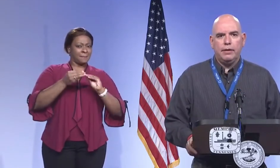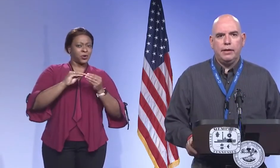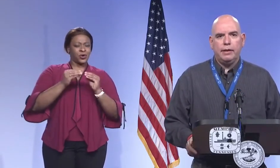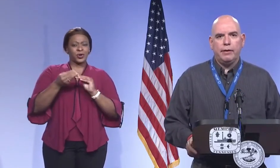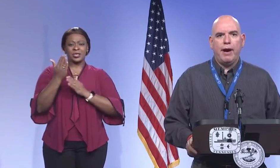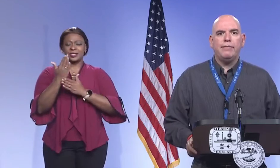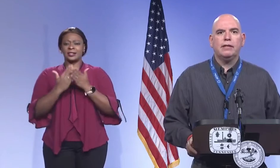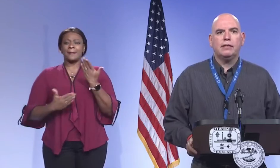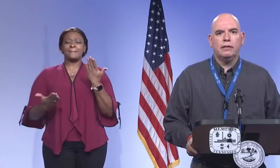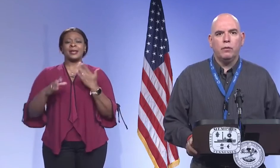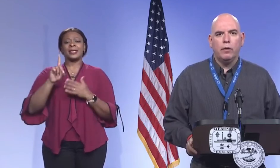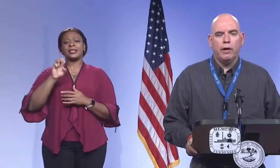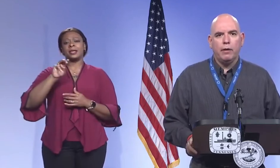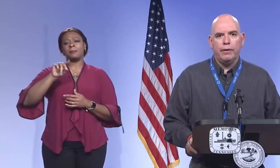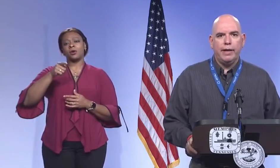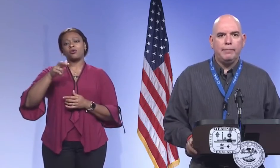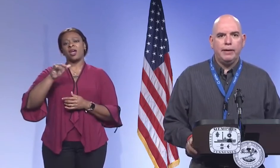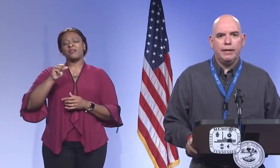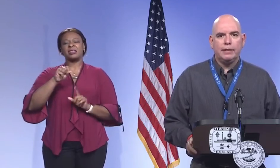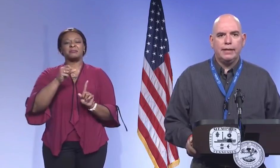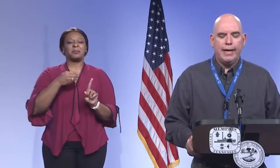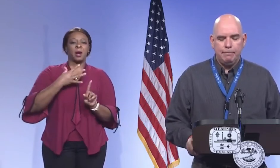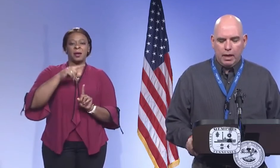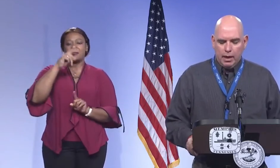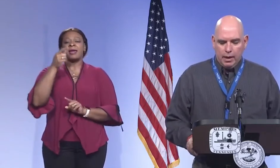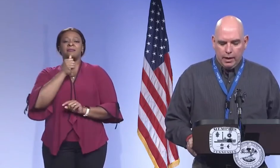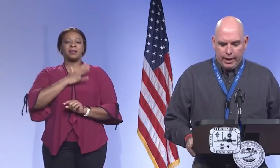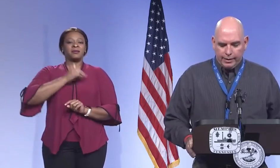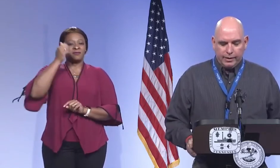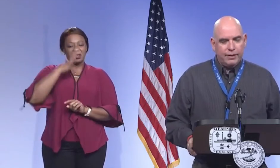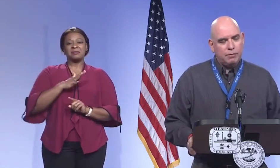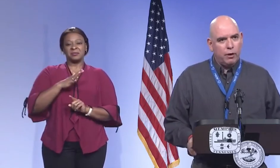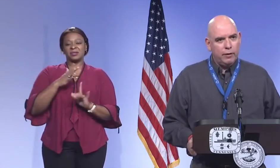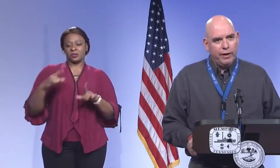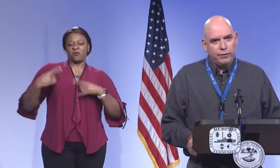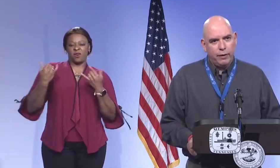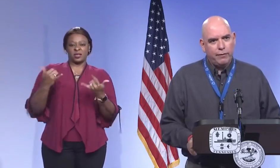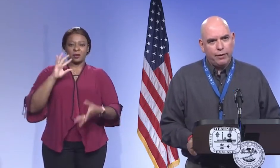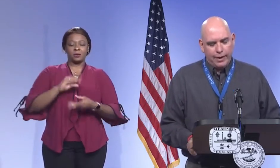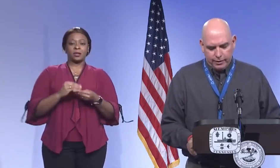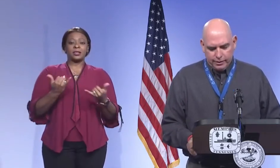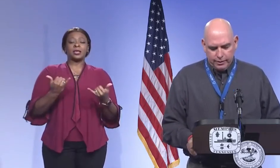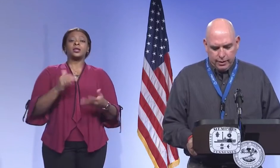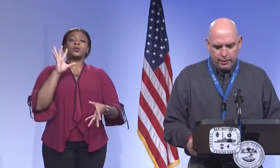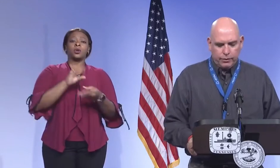of the demographics and where we are with the epidemic today. As of this morning, we had